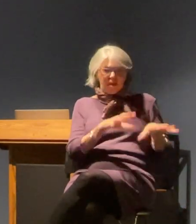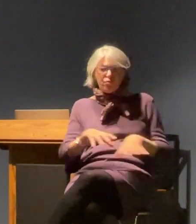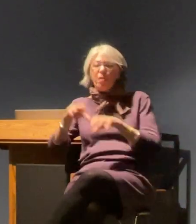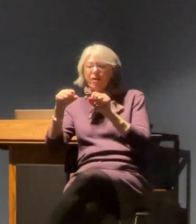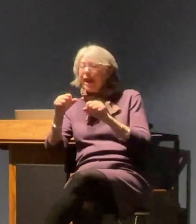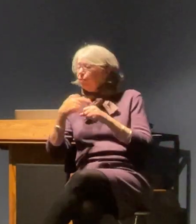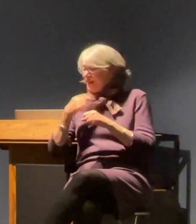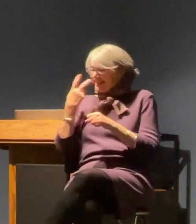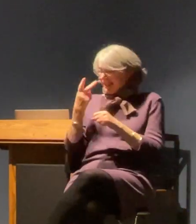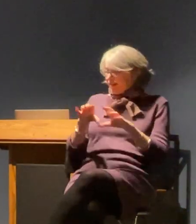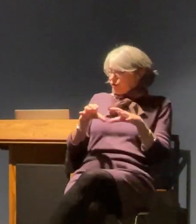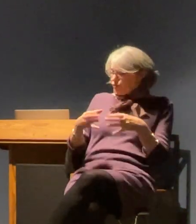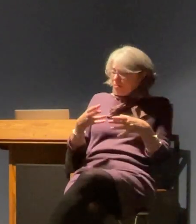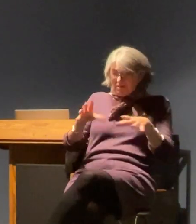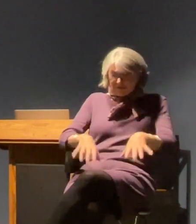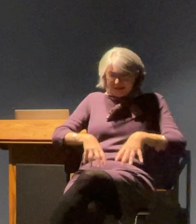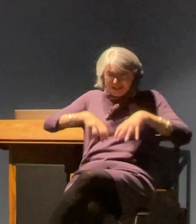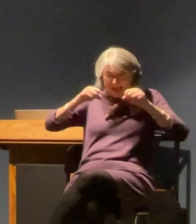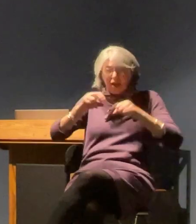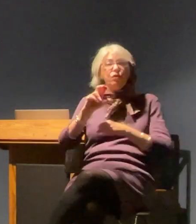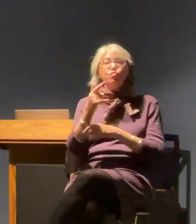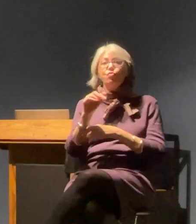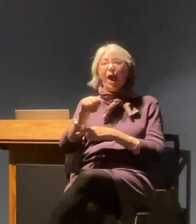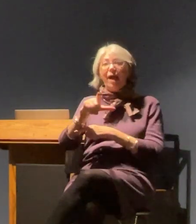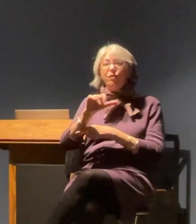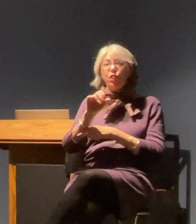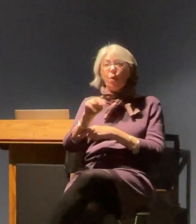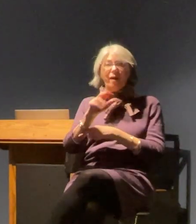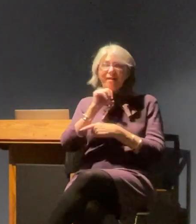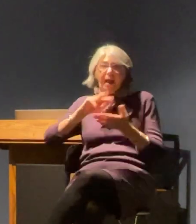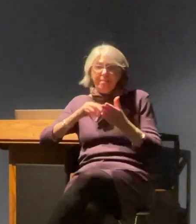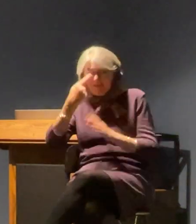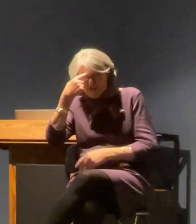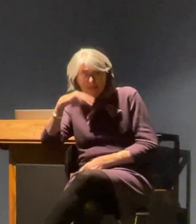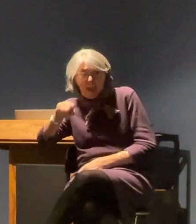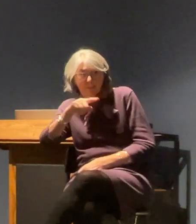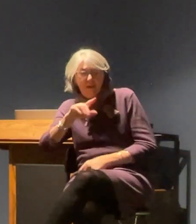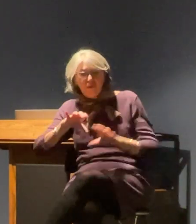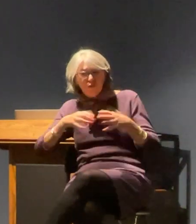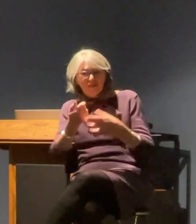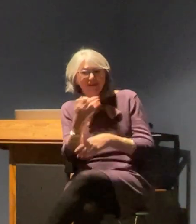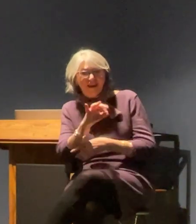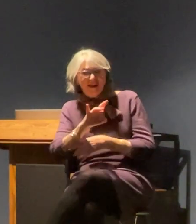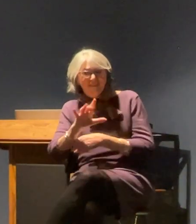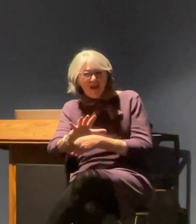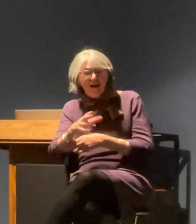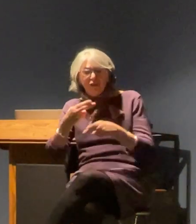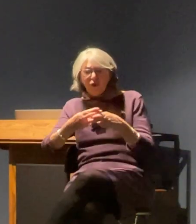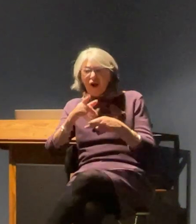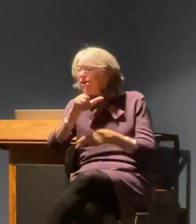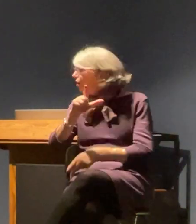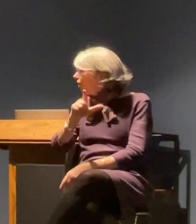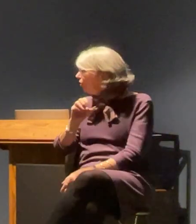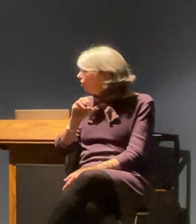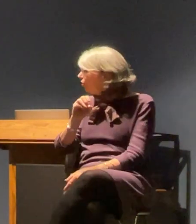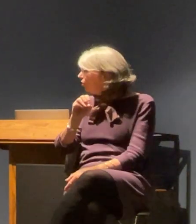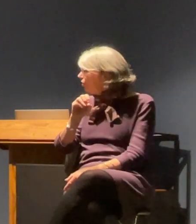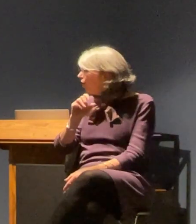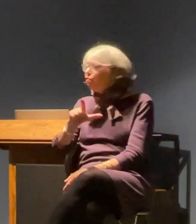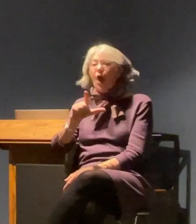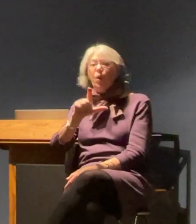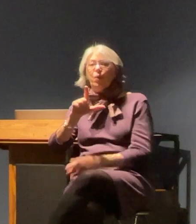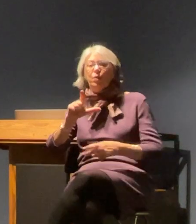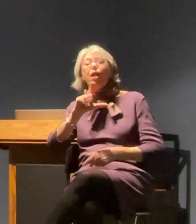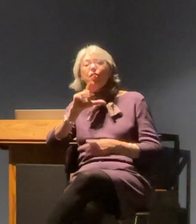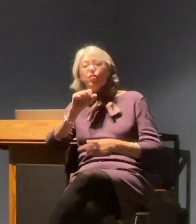this group here, where they're taking Ralph Lauren brand, which was not meant for them. This is a group in 1985 called the Lowlifes from Brownsville,